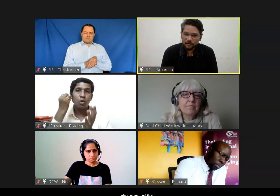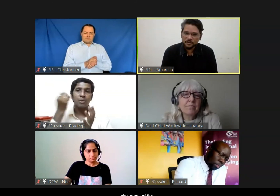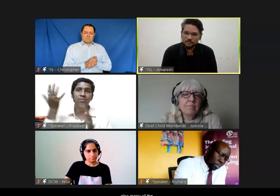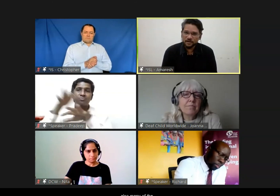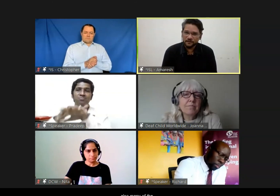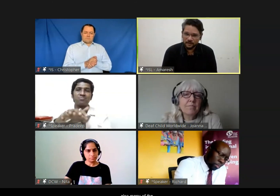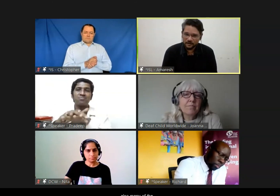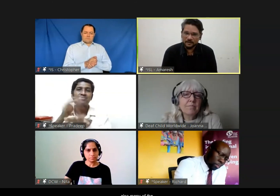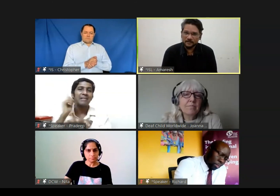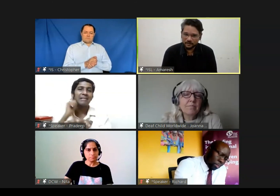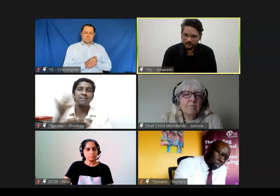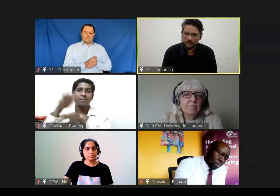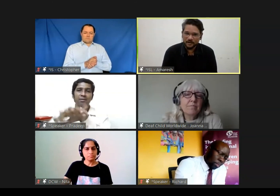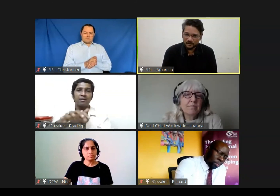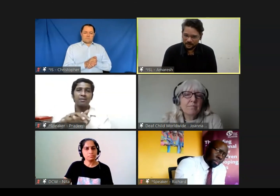and also